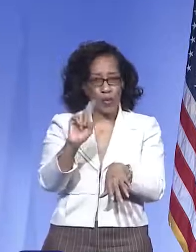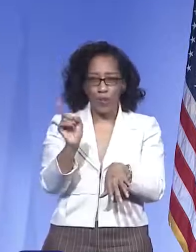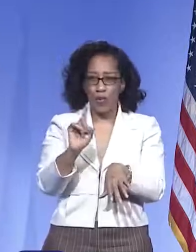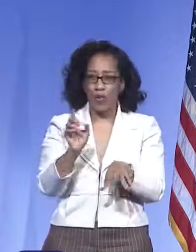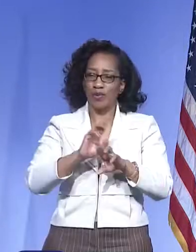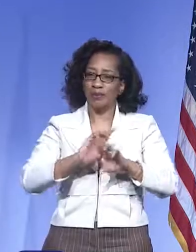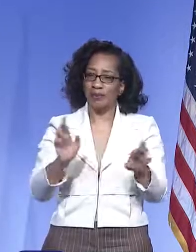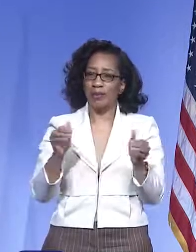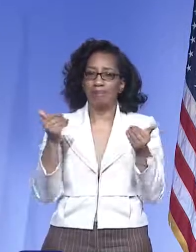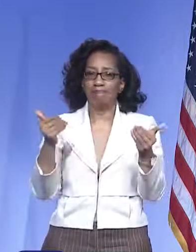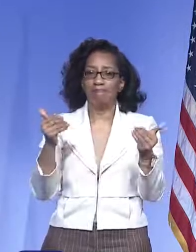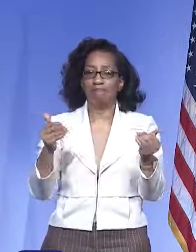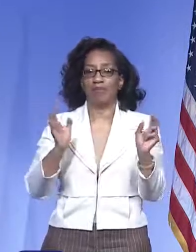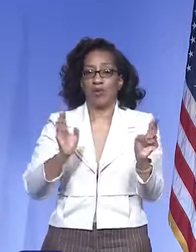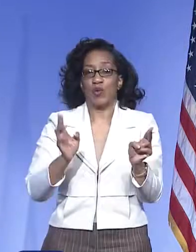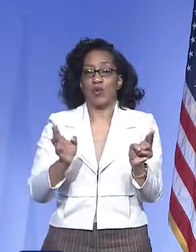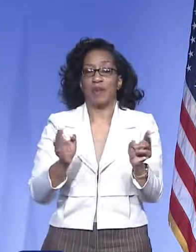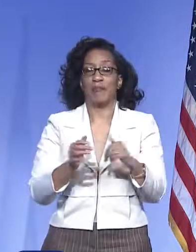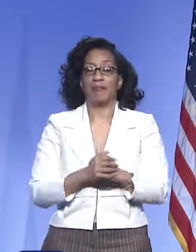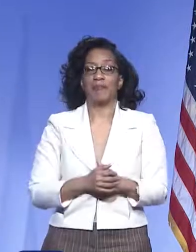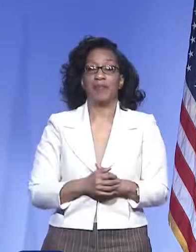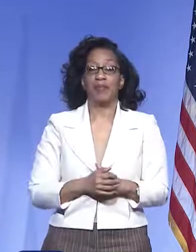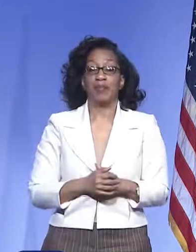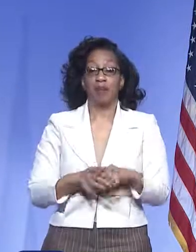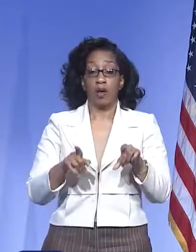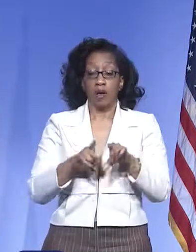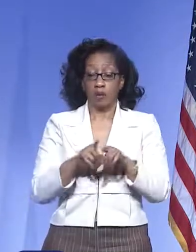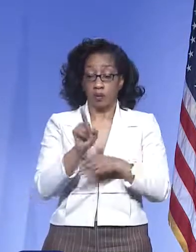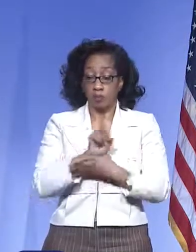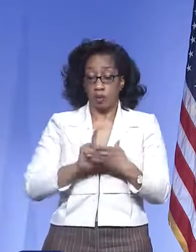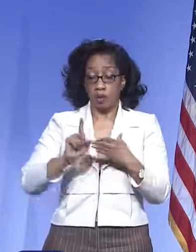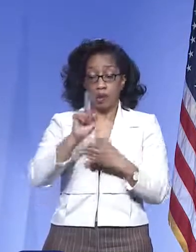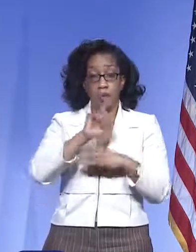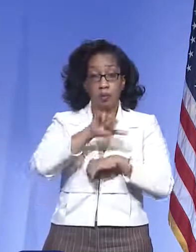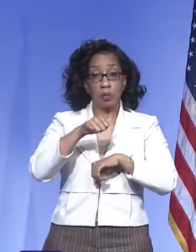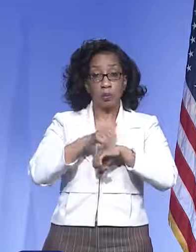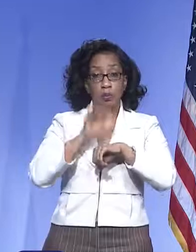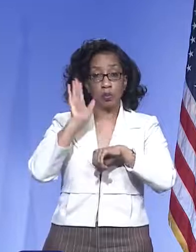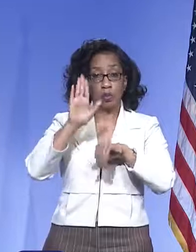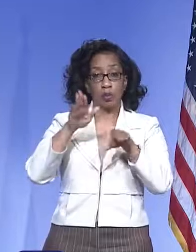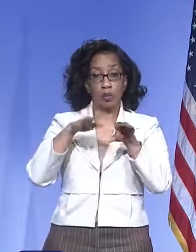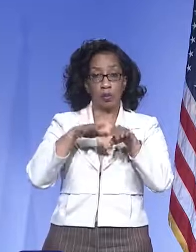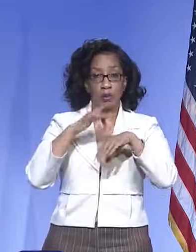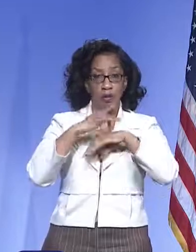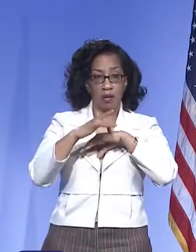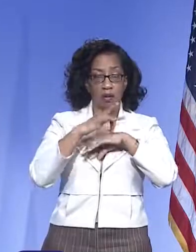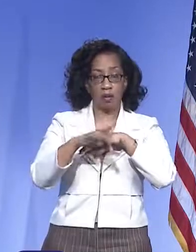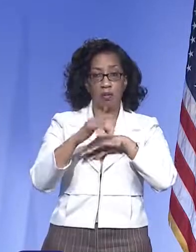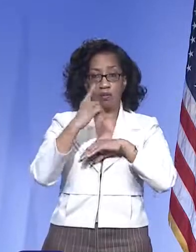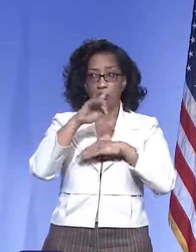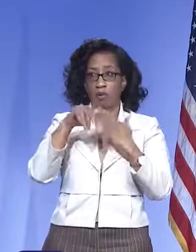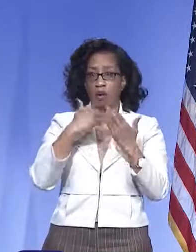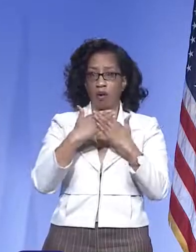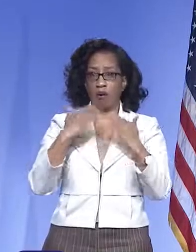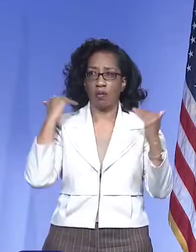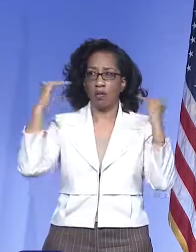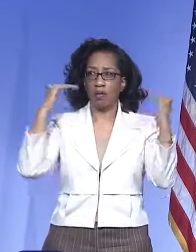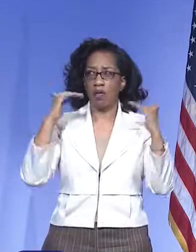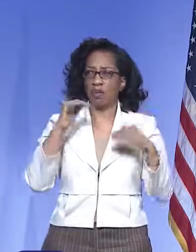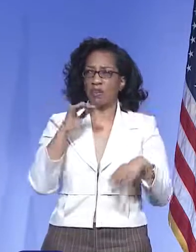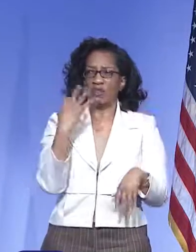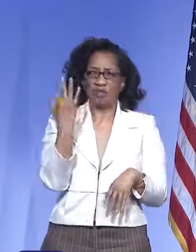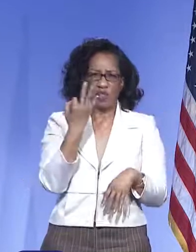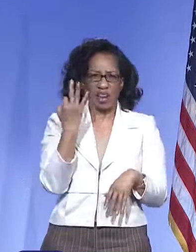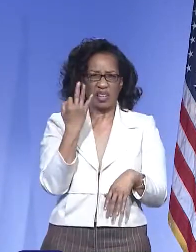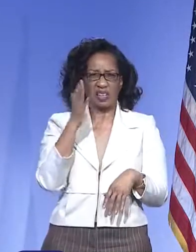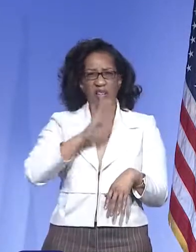We expect to open appointments for next week for all adults this Friday at about midday,